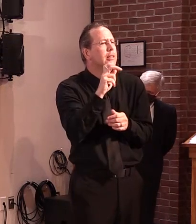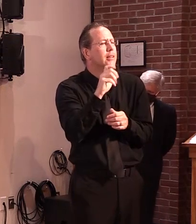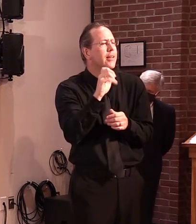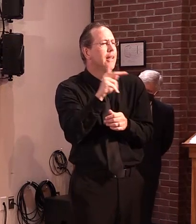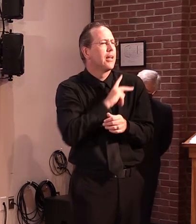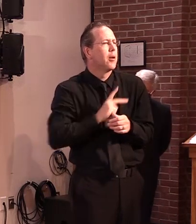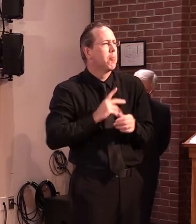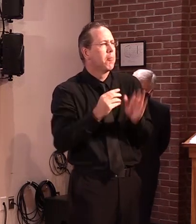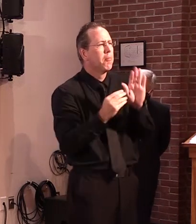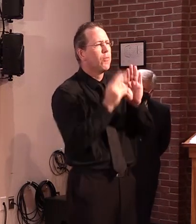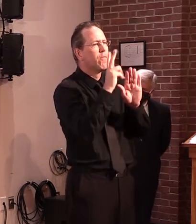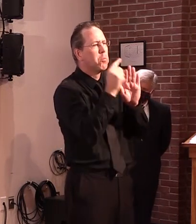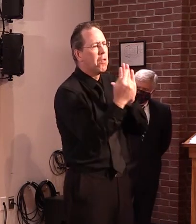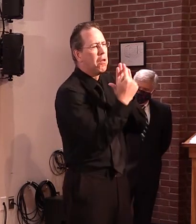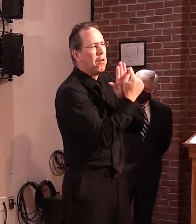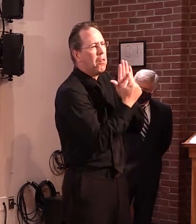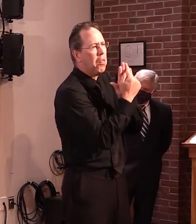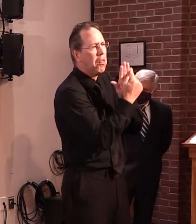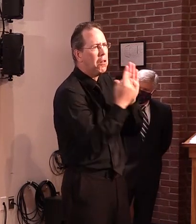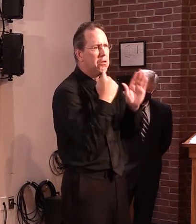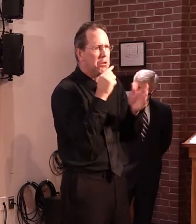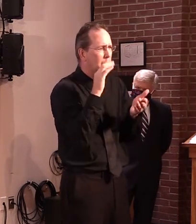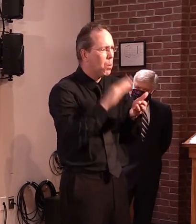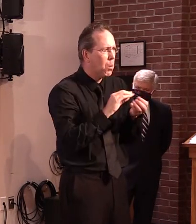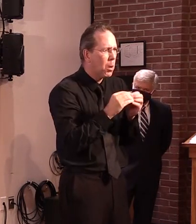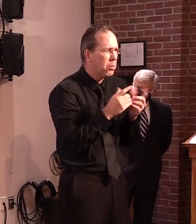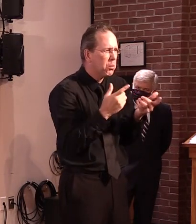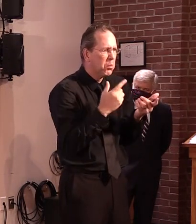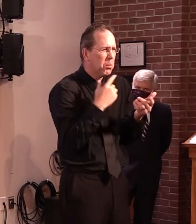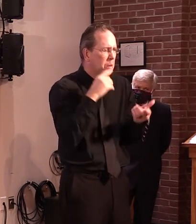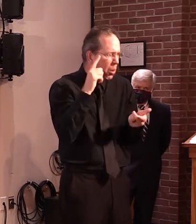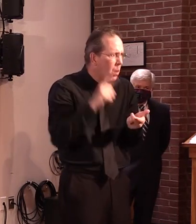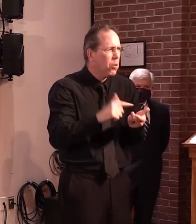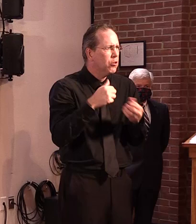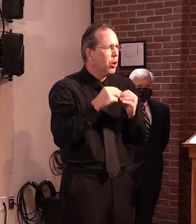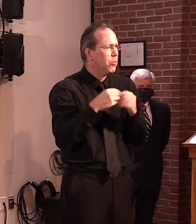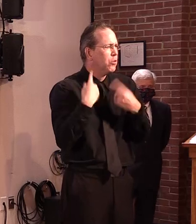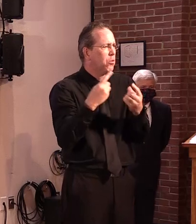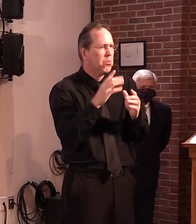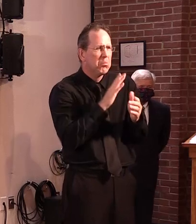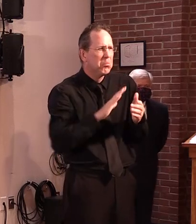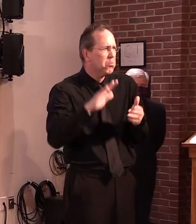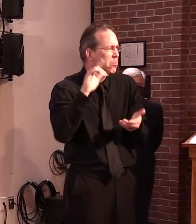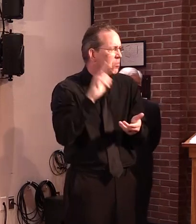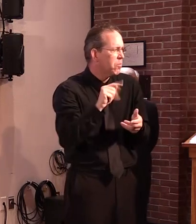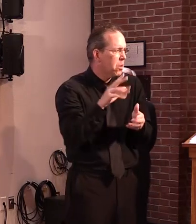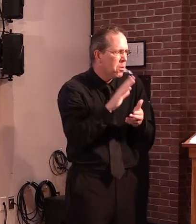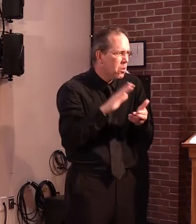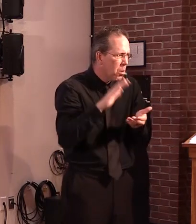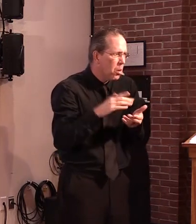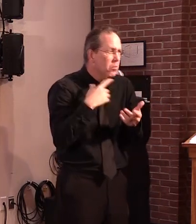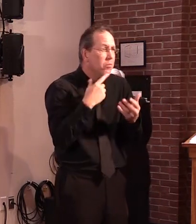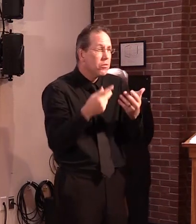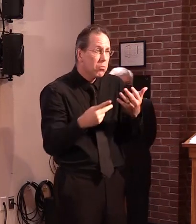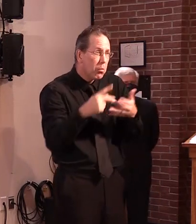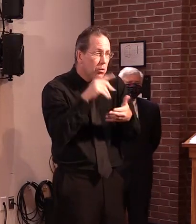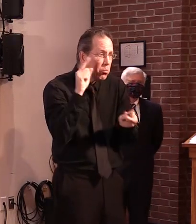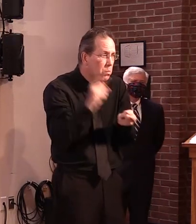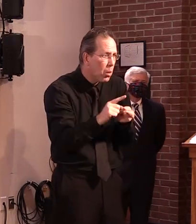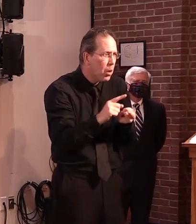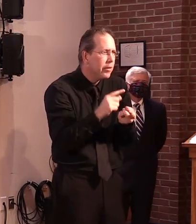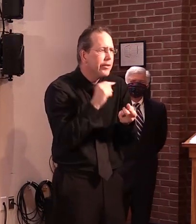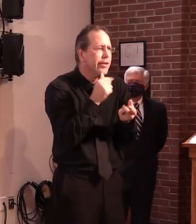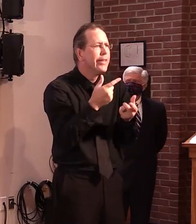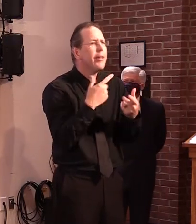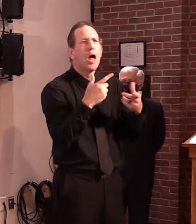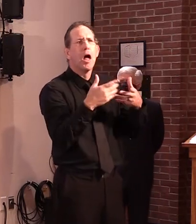state. So first, if you need to get away from it all, please consider this a standing invitation. I'm wondering, though, what message